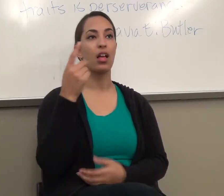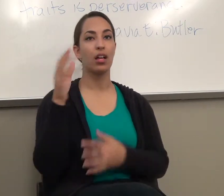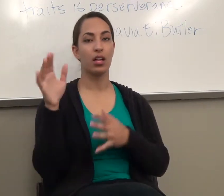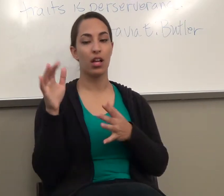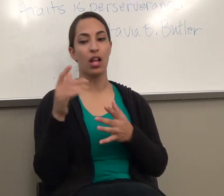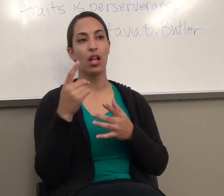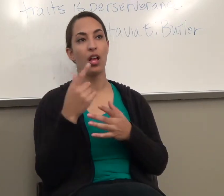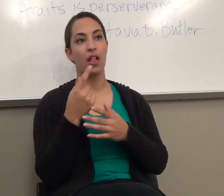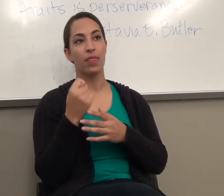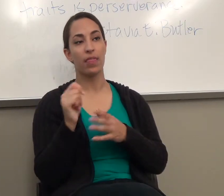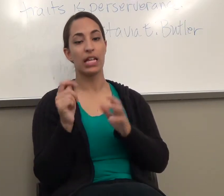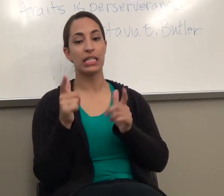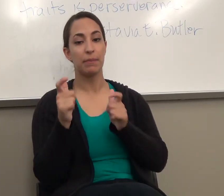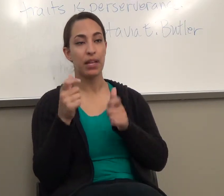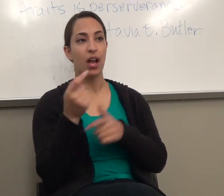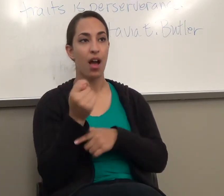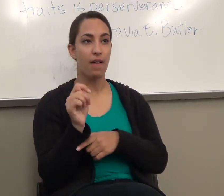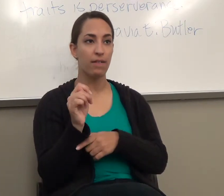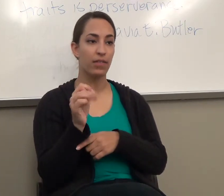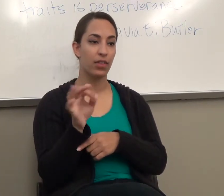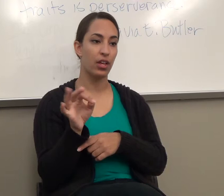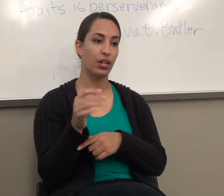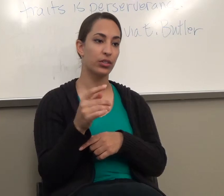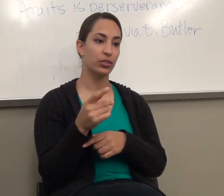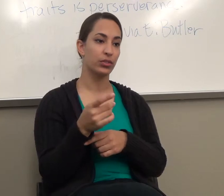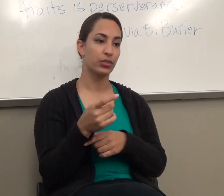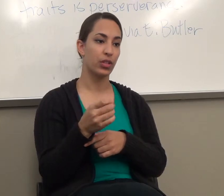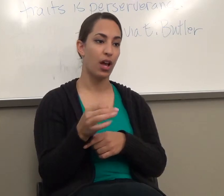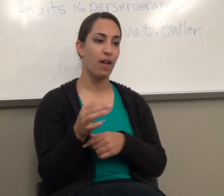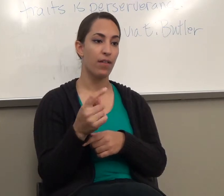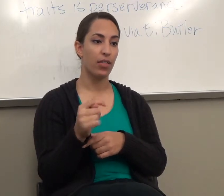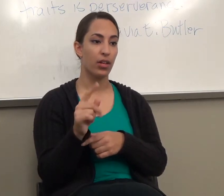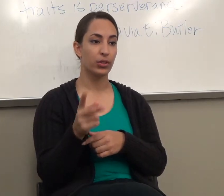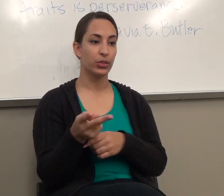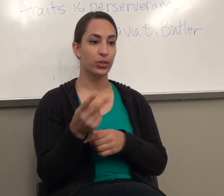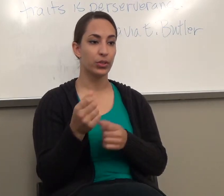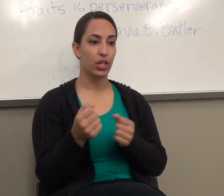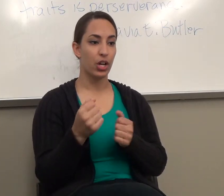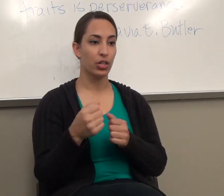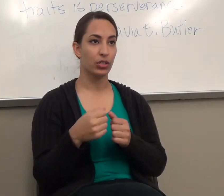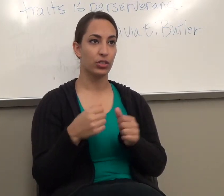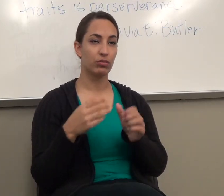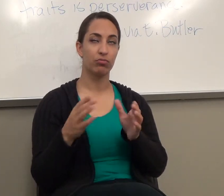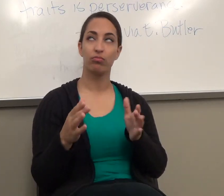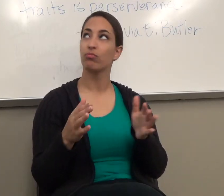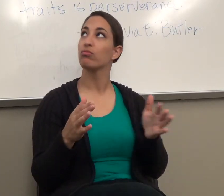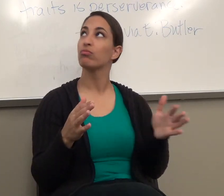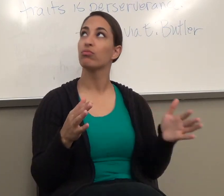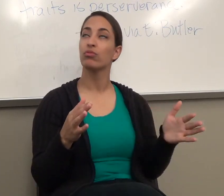far beyond the legal limit. So again, our brain is saying